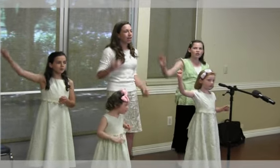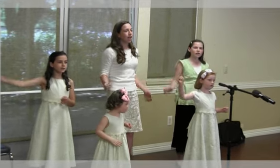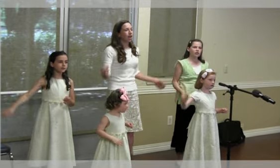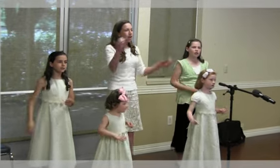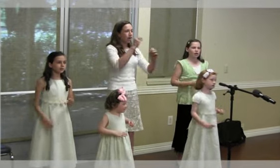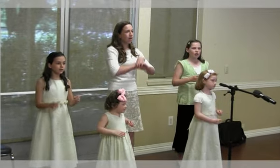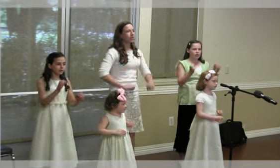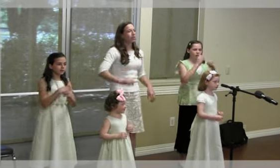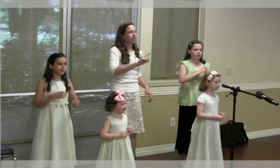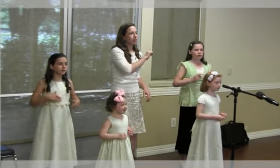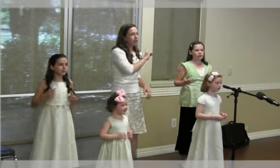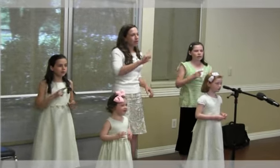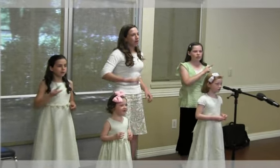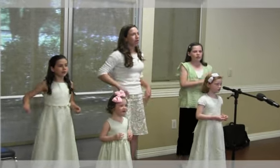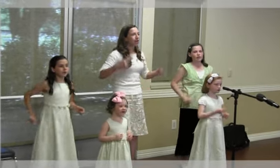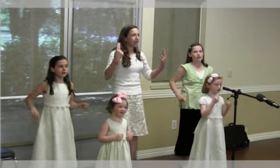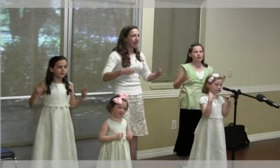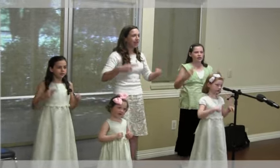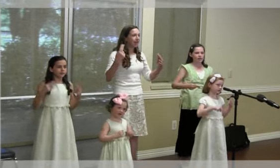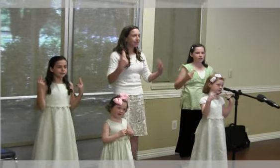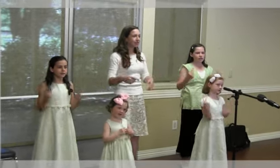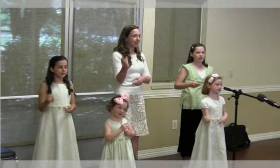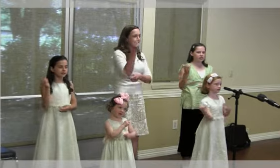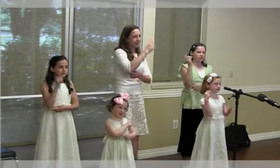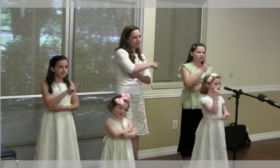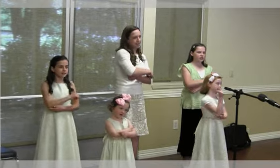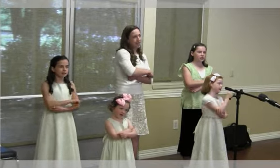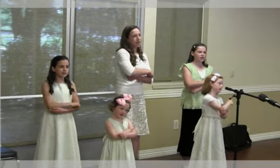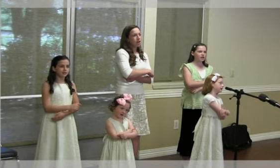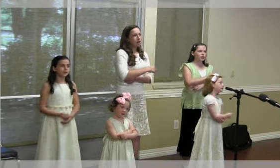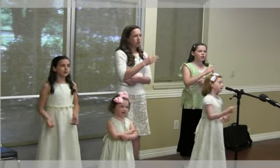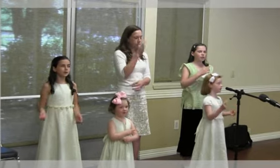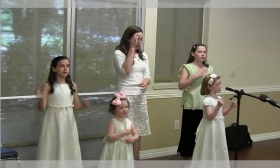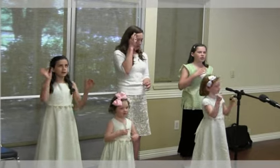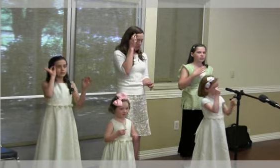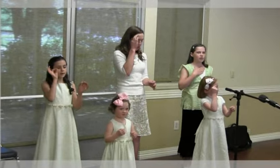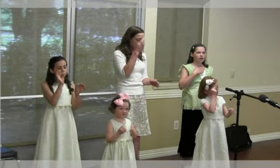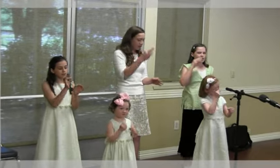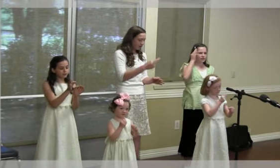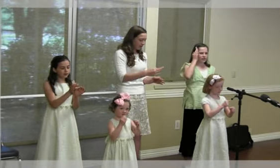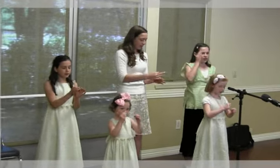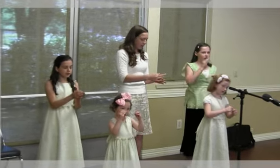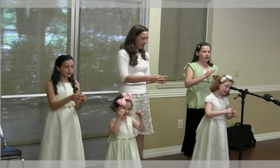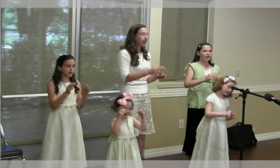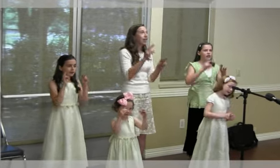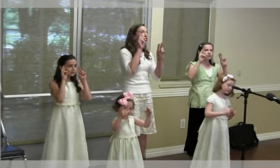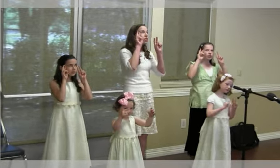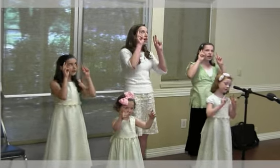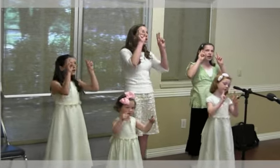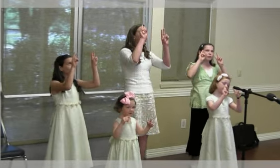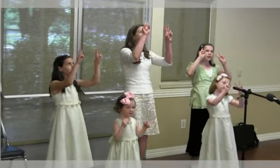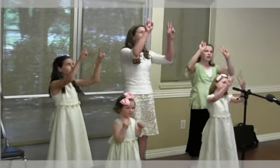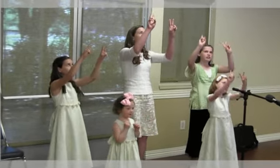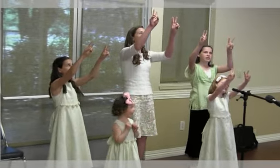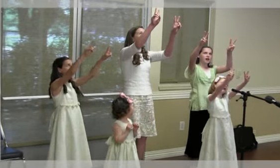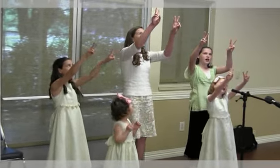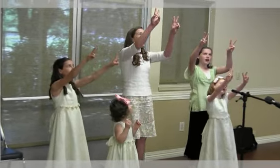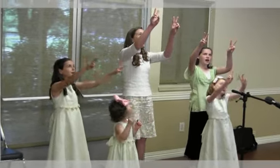Soul oh Lord Hast the day when my face shall be